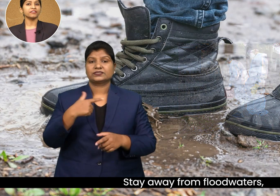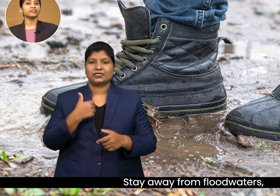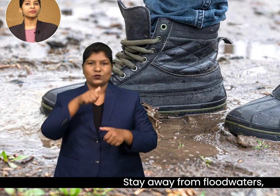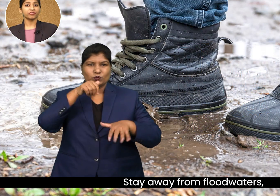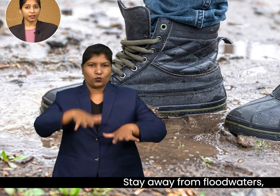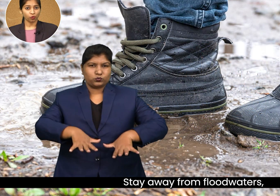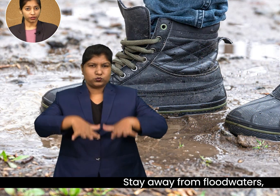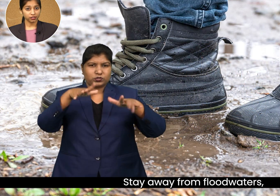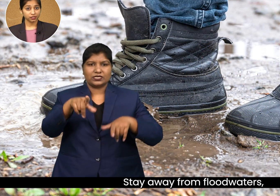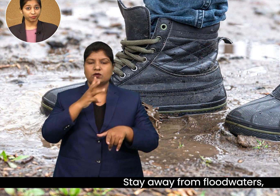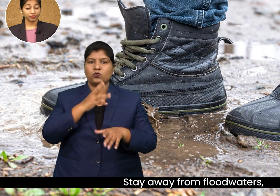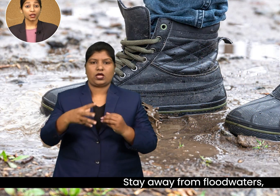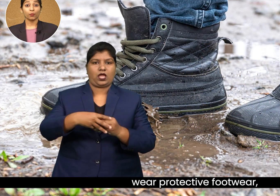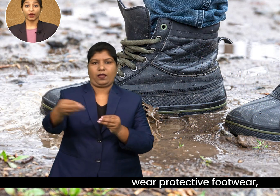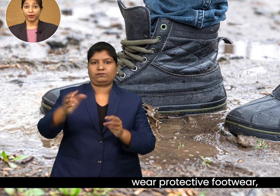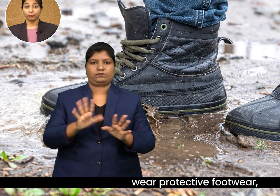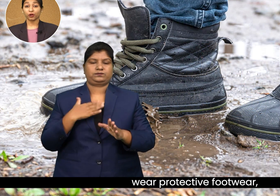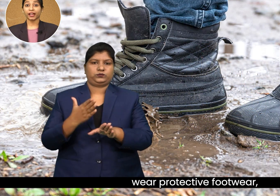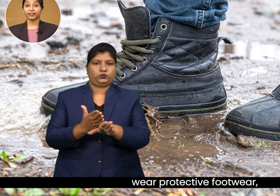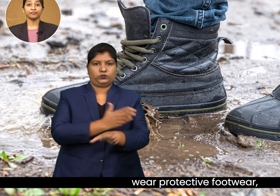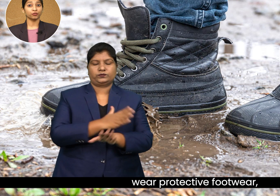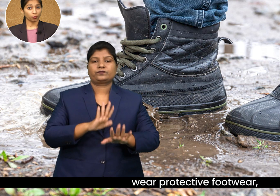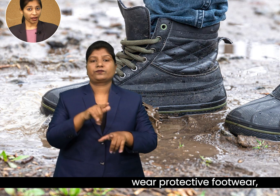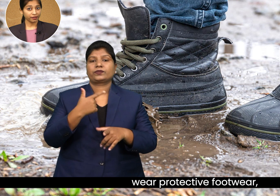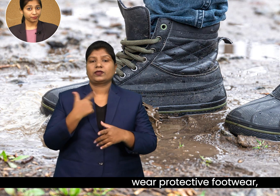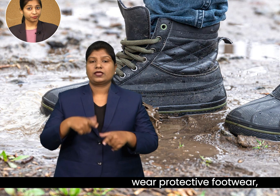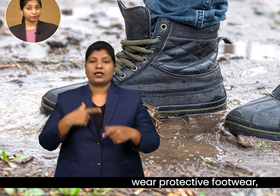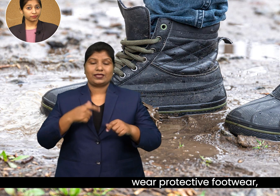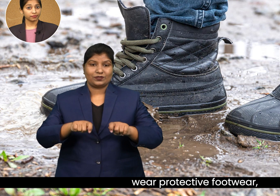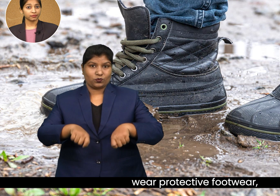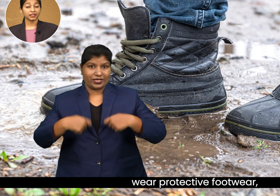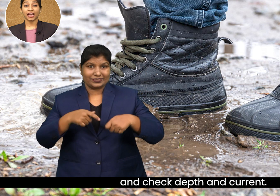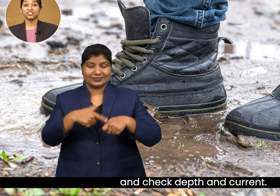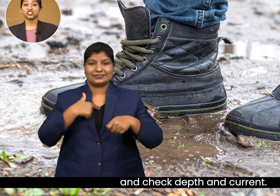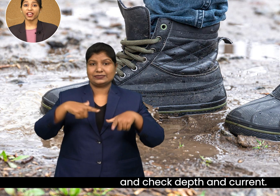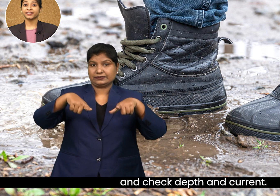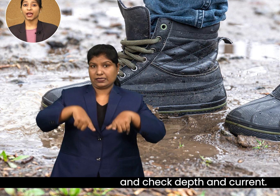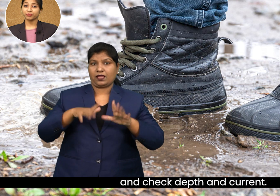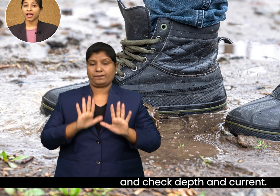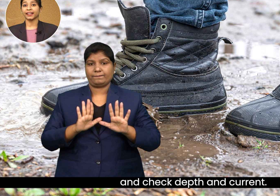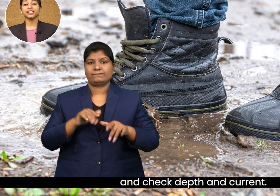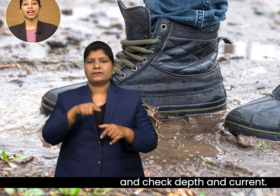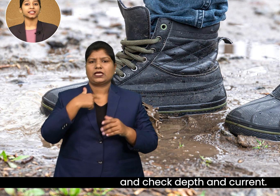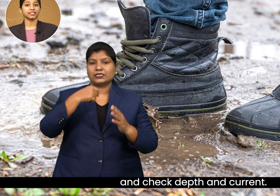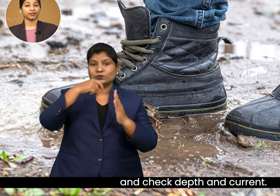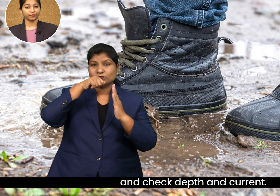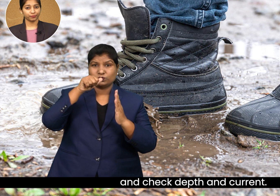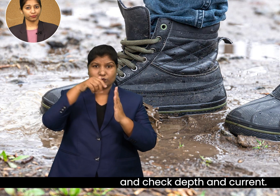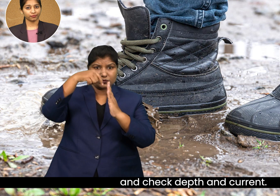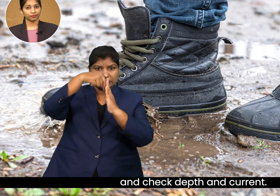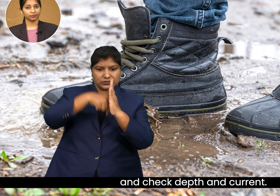Stay away from flood waters. Wear protective footwear and check depth and